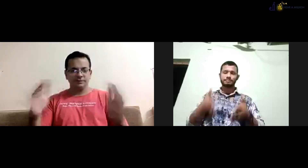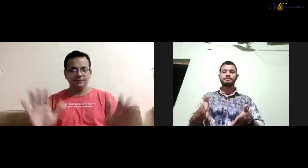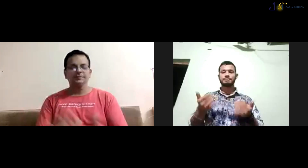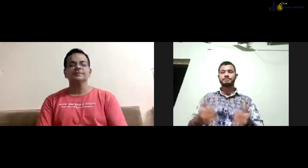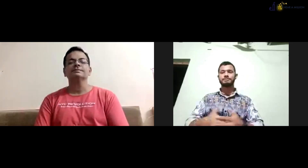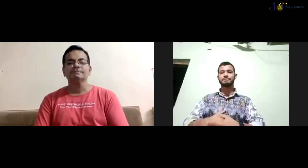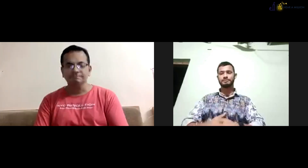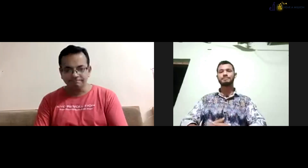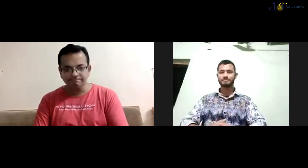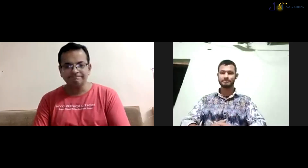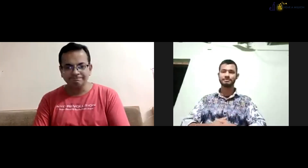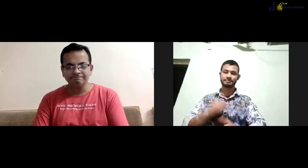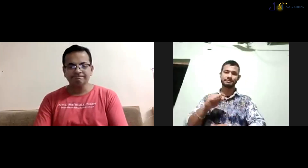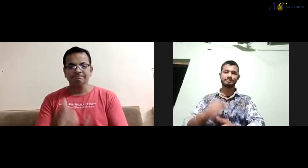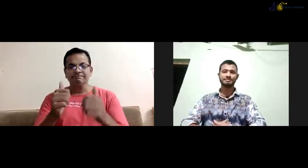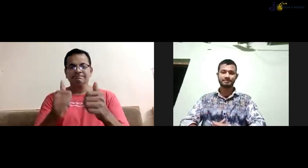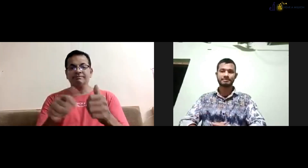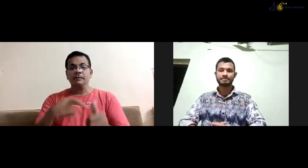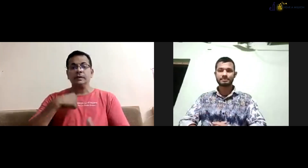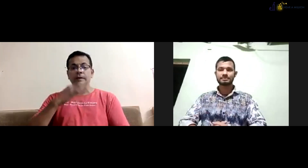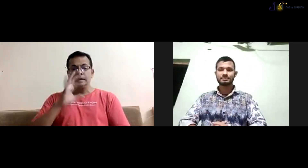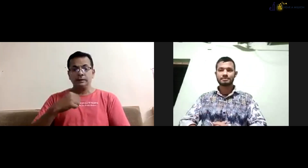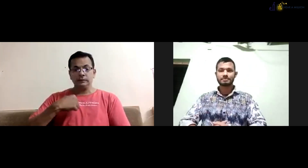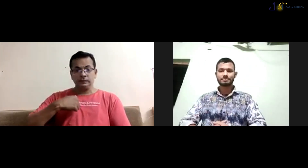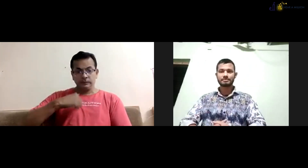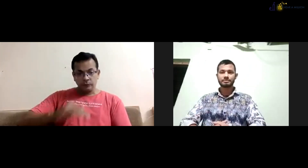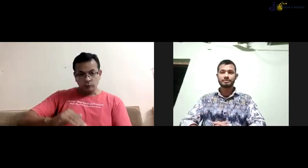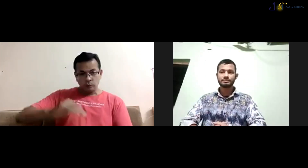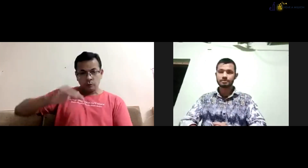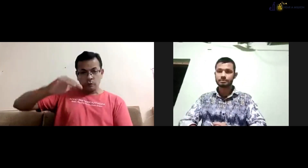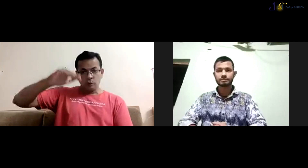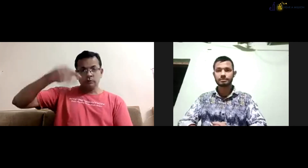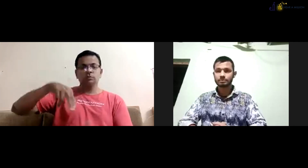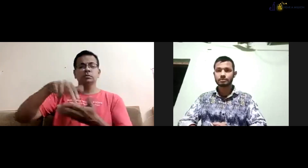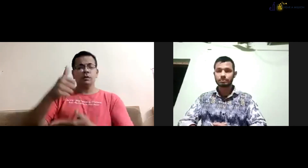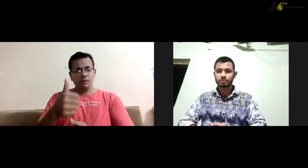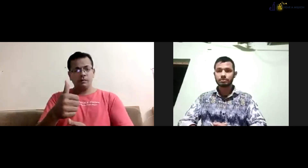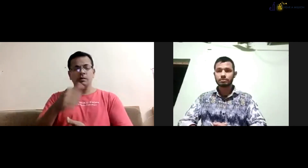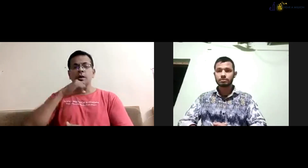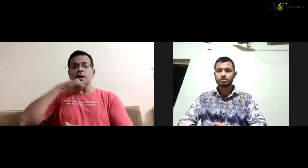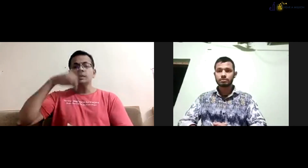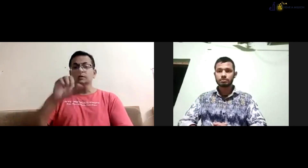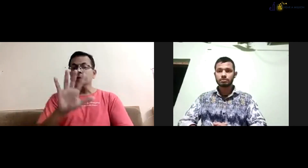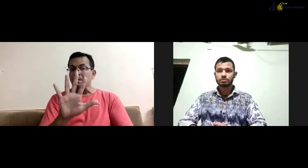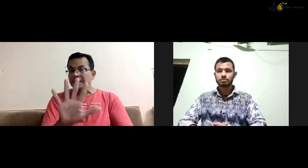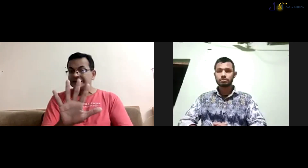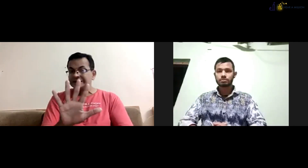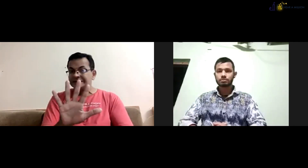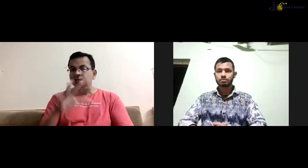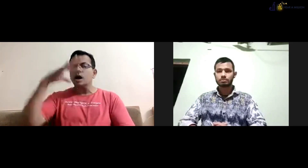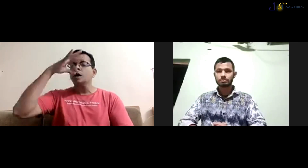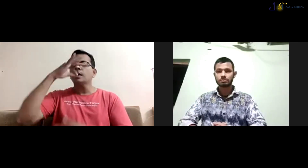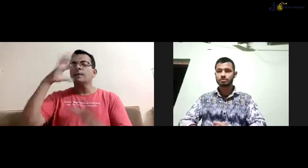5 years, and I became a disabled person from my lower part. So you know, I was